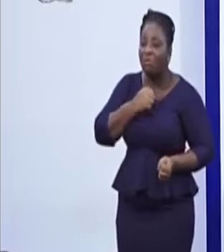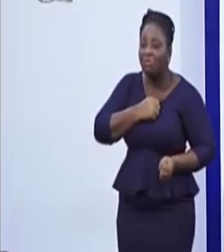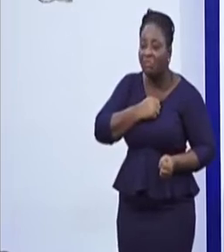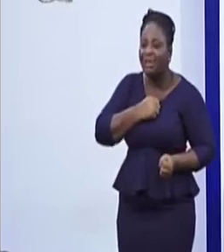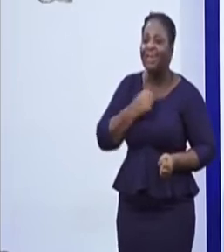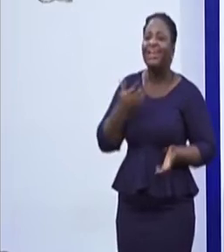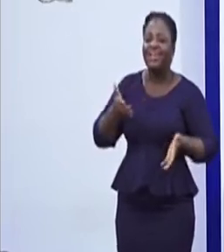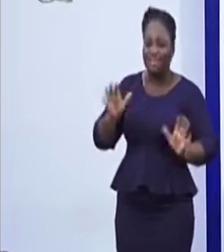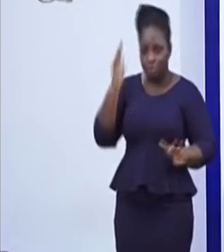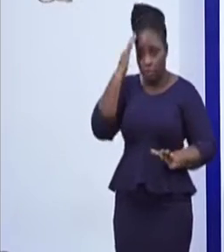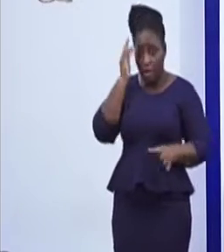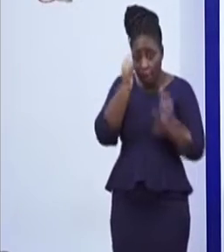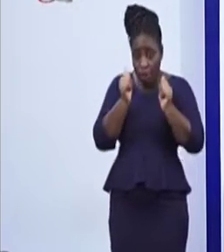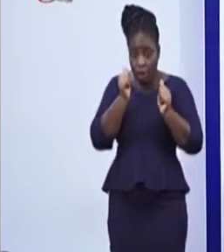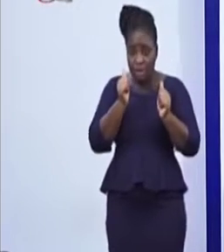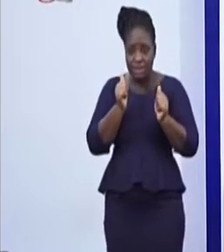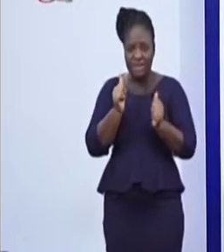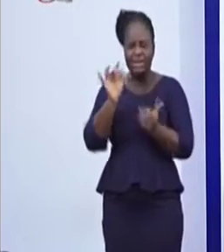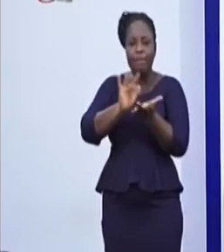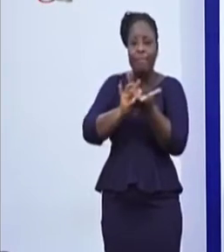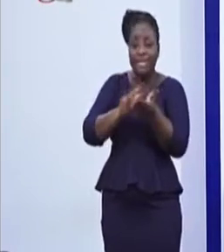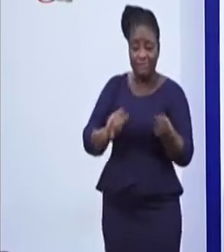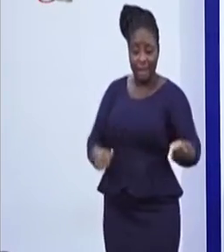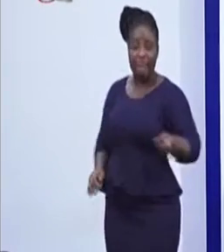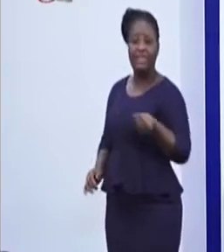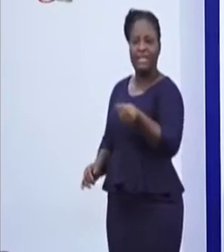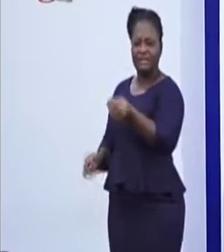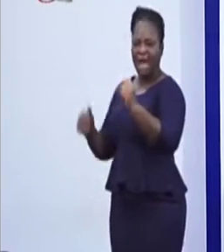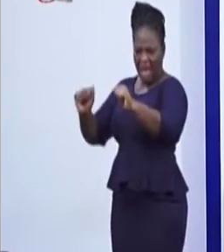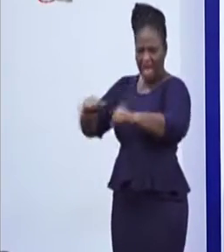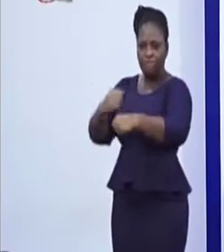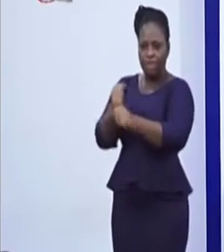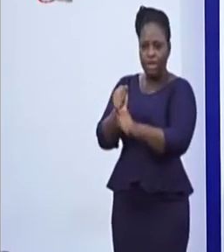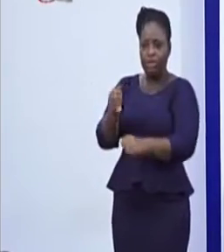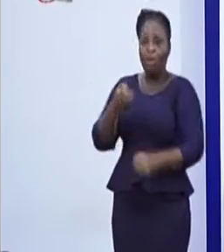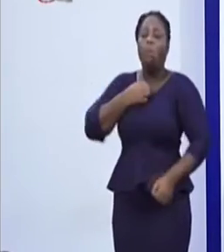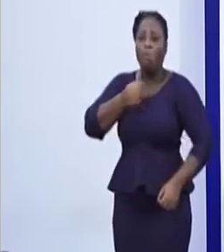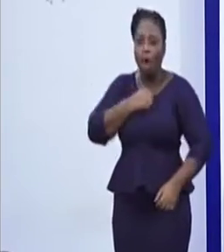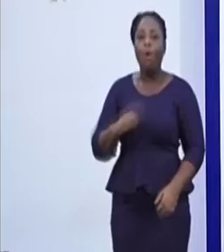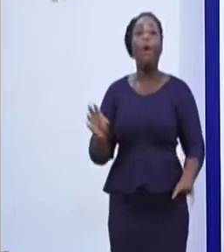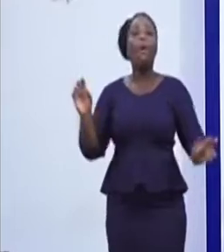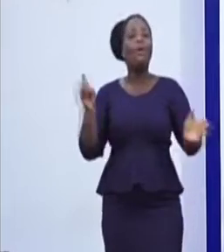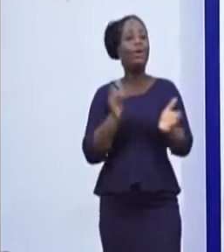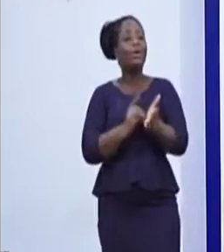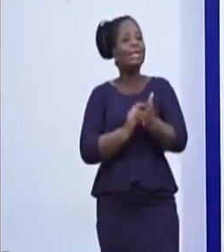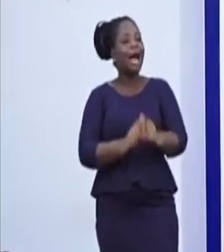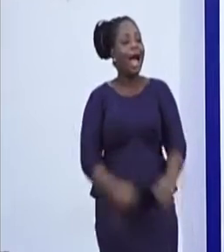drug that I've given you can cause a dry cough. Then he's like, oh, Dr. Sa,